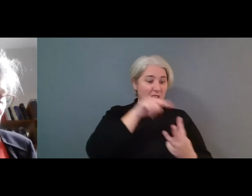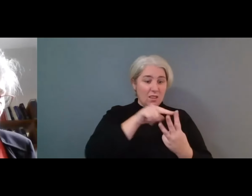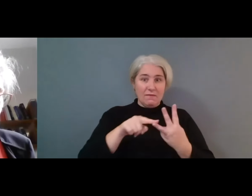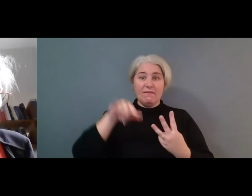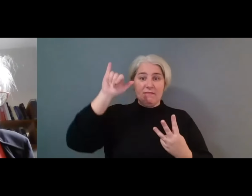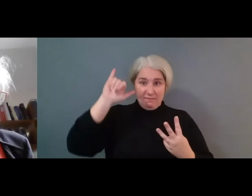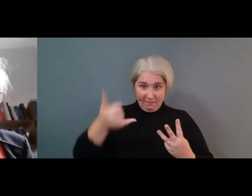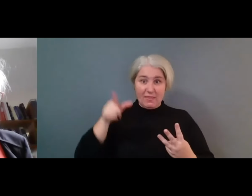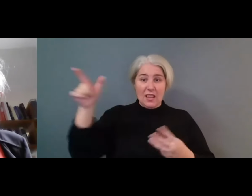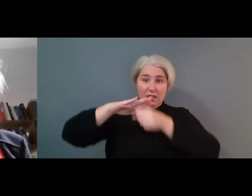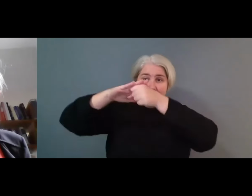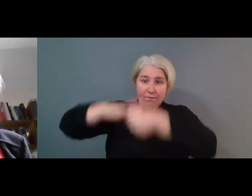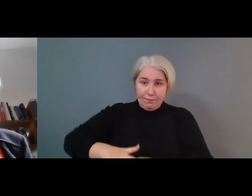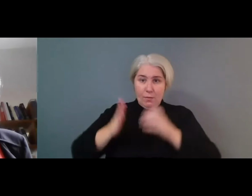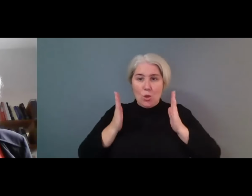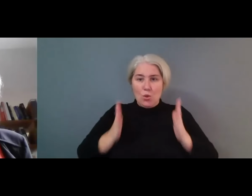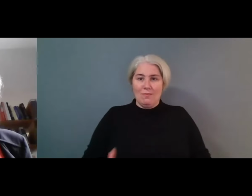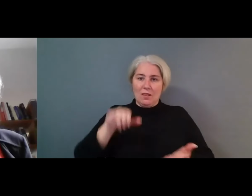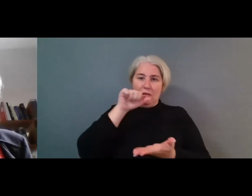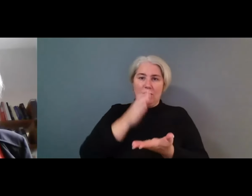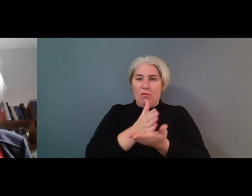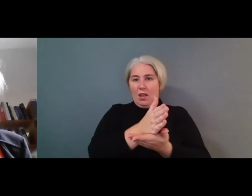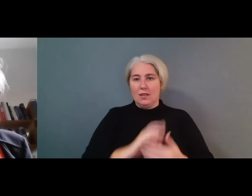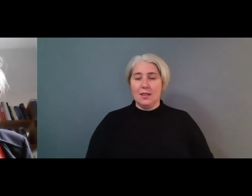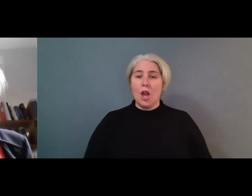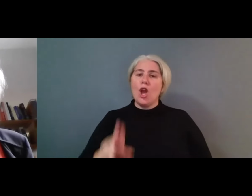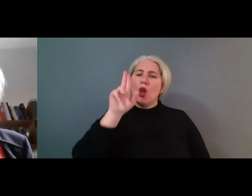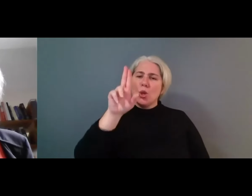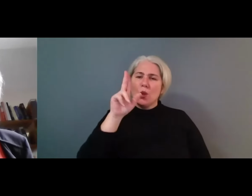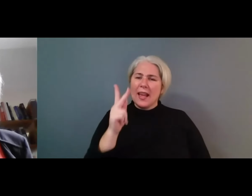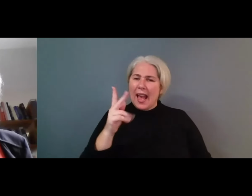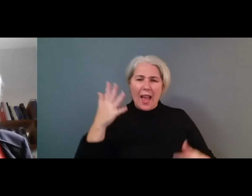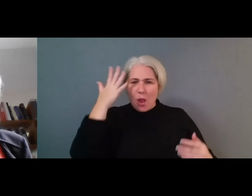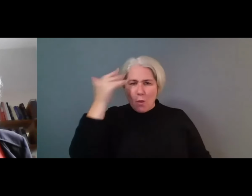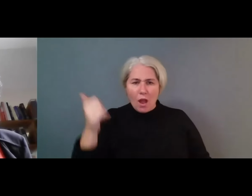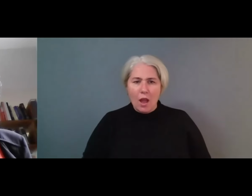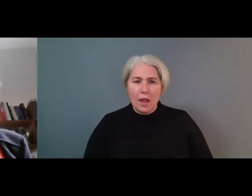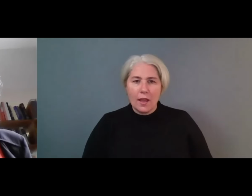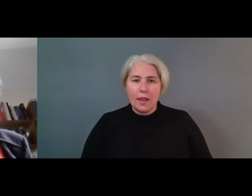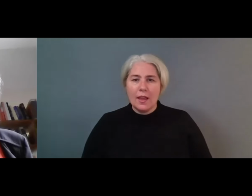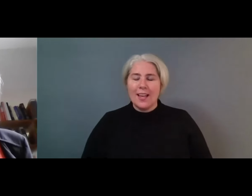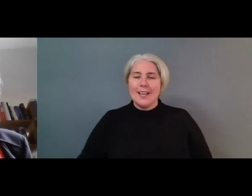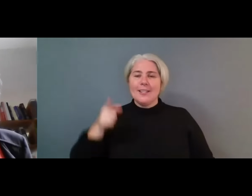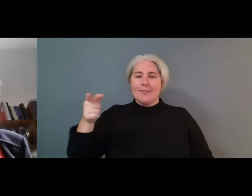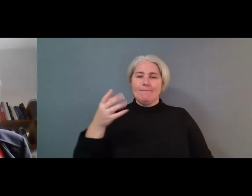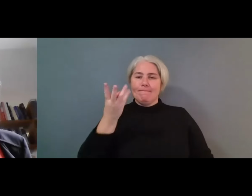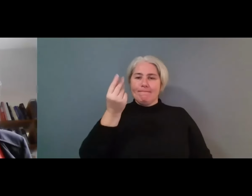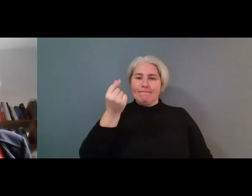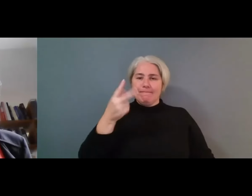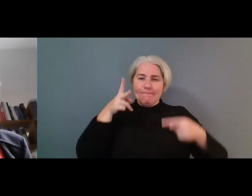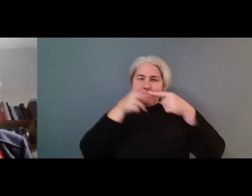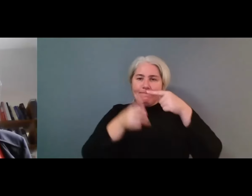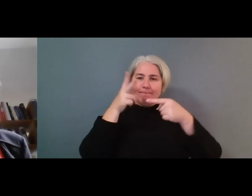violations of, and in the UK it was about austerity measures, social cutbacks